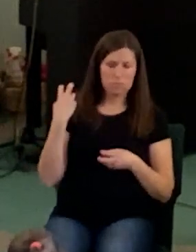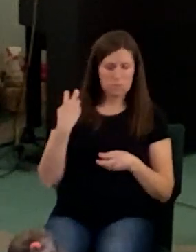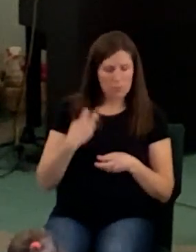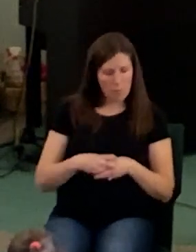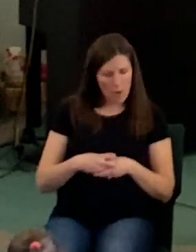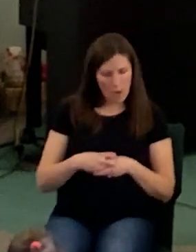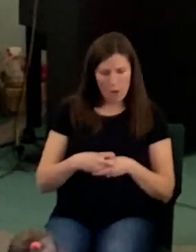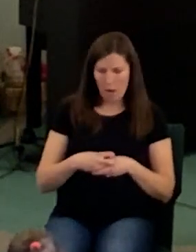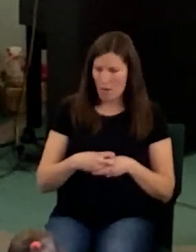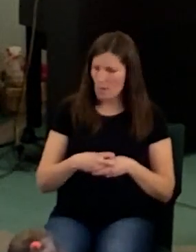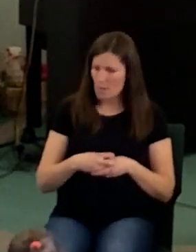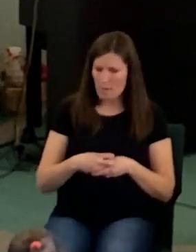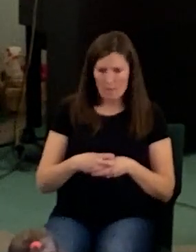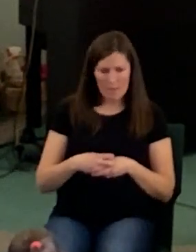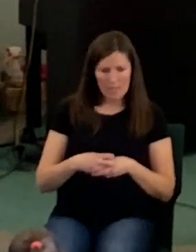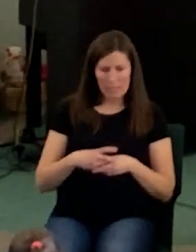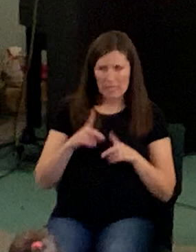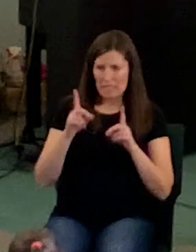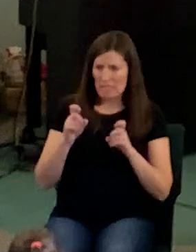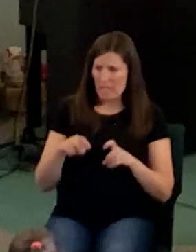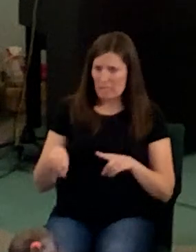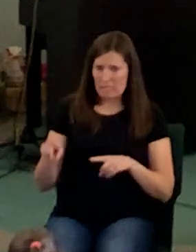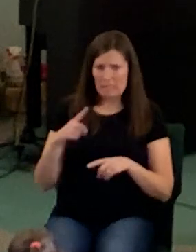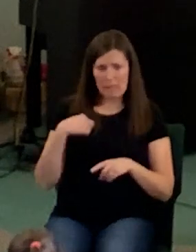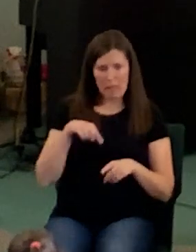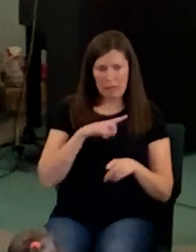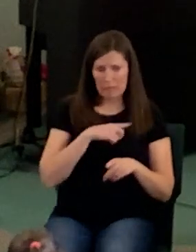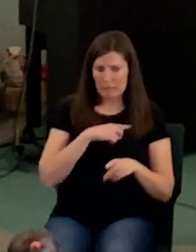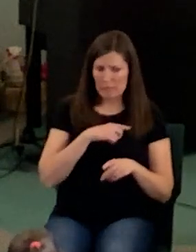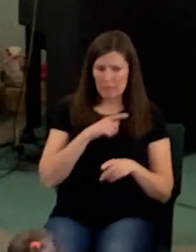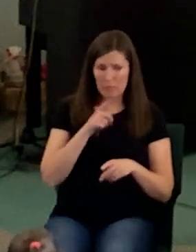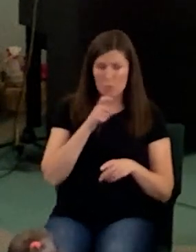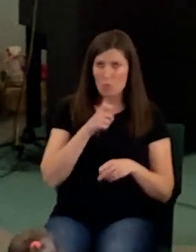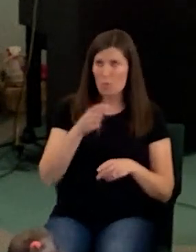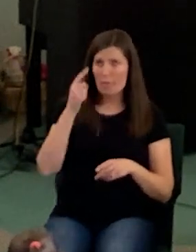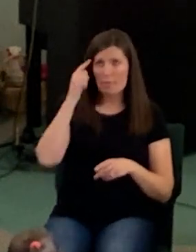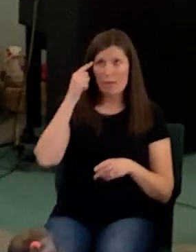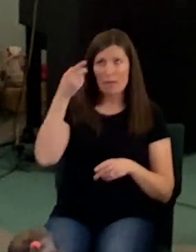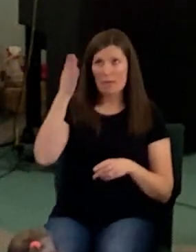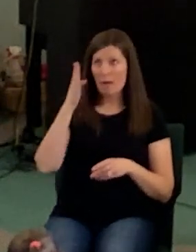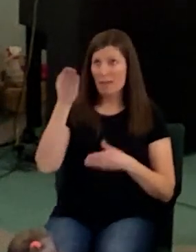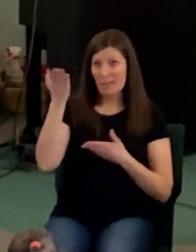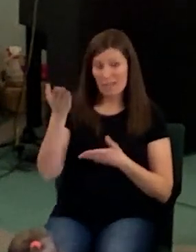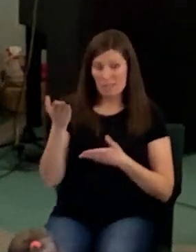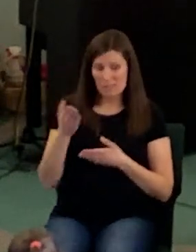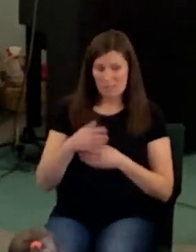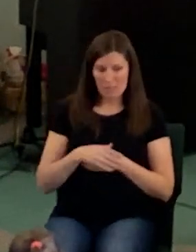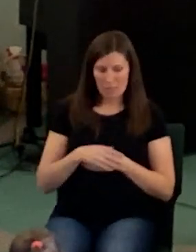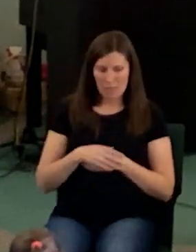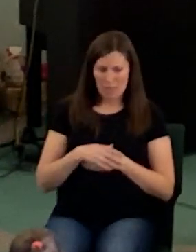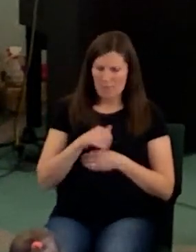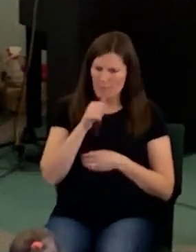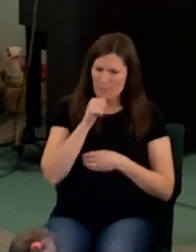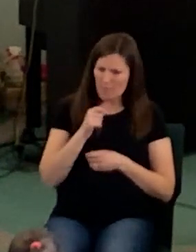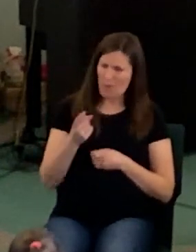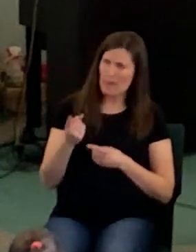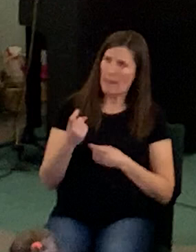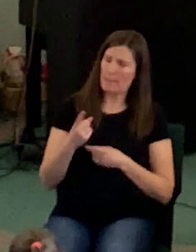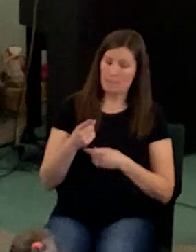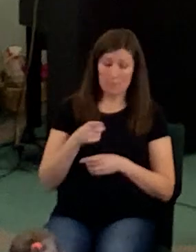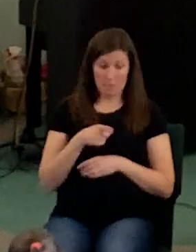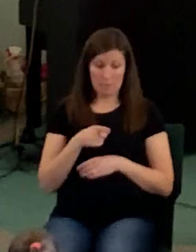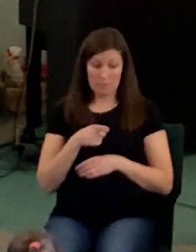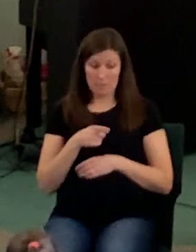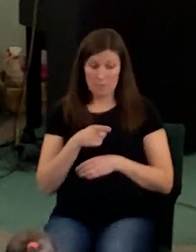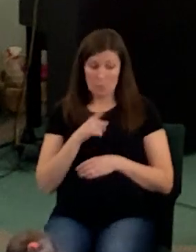far below the shallowness of who you previously thought God was. Suffering asks, are you really going to trust the